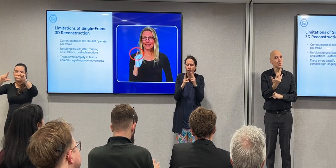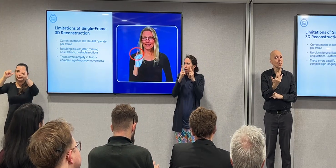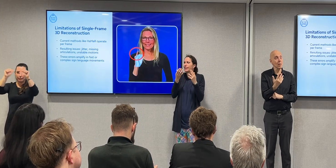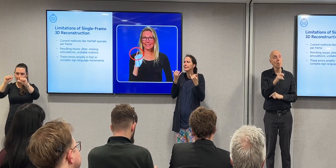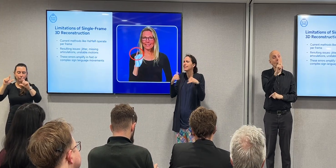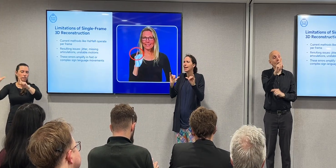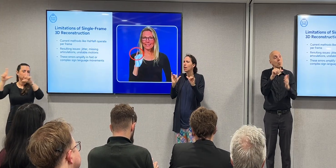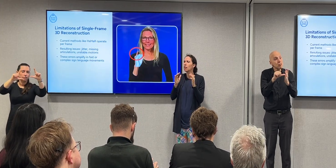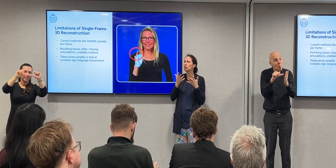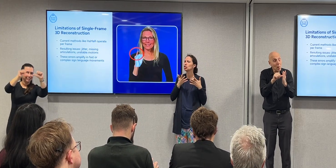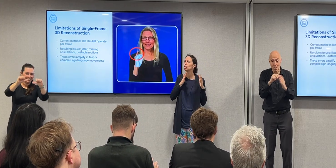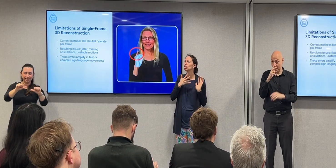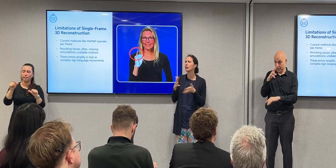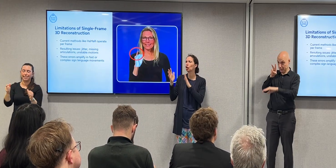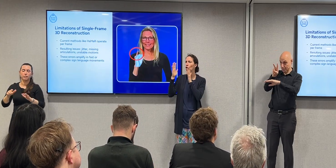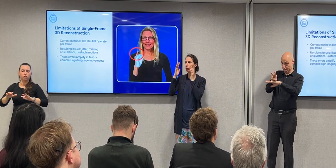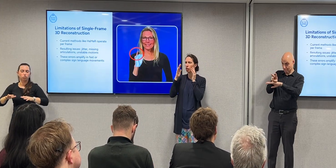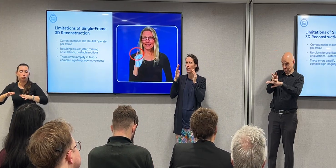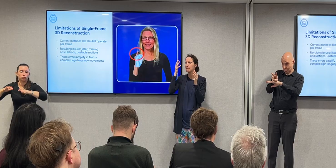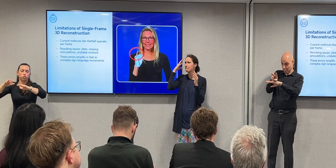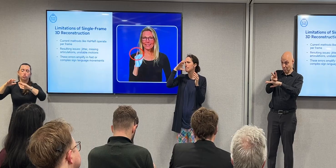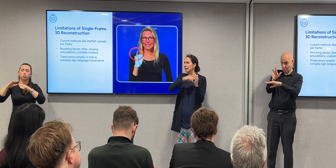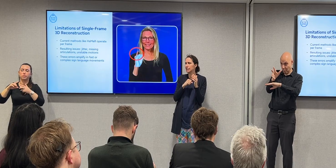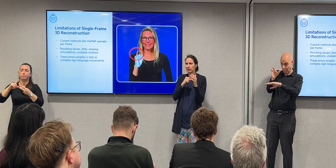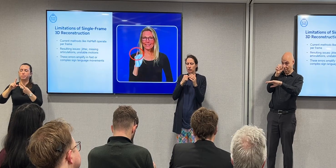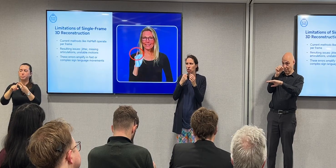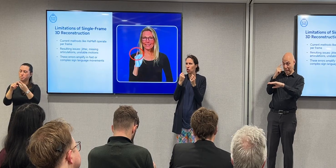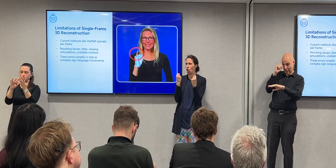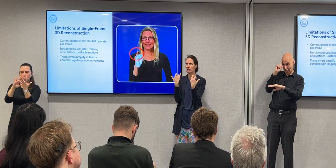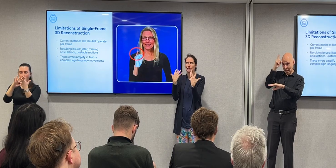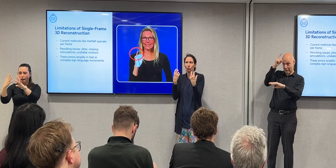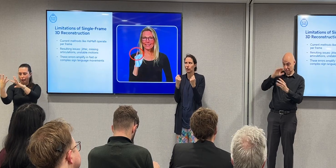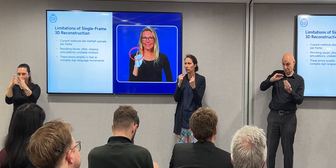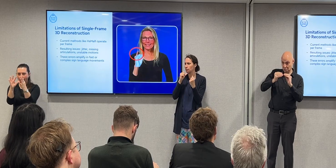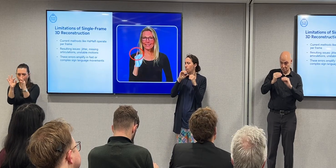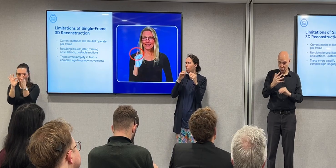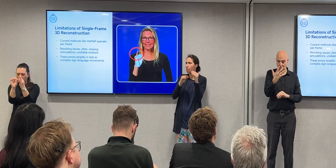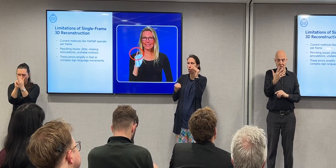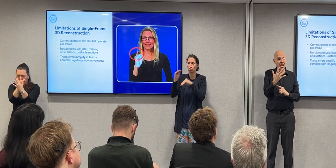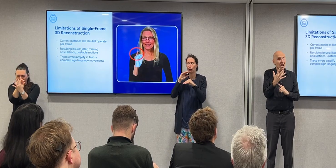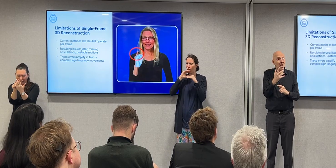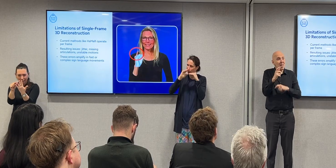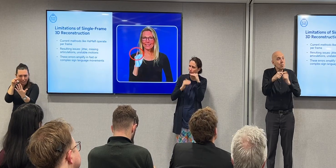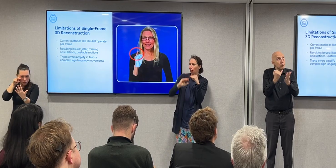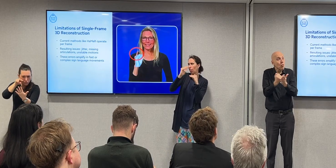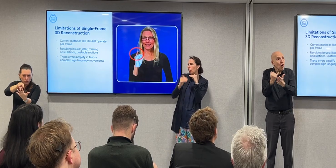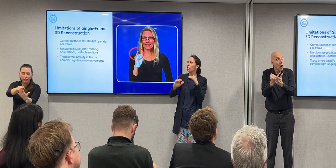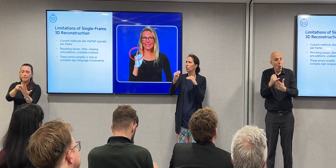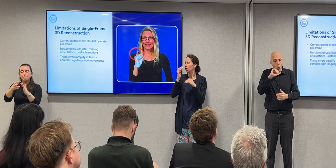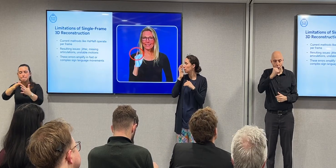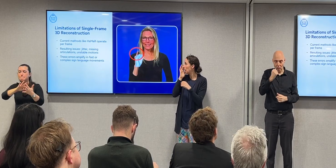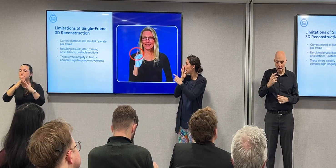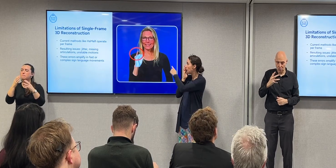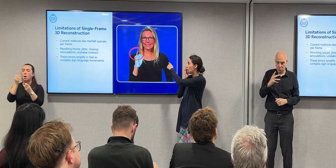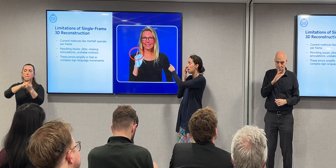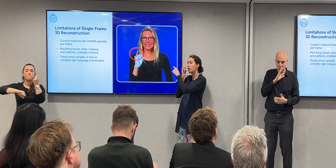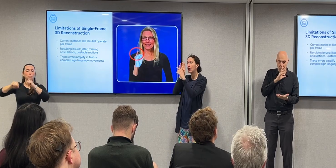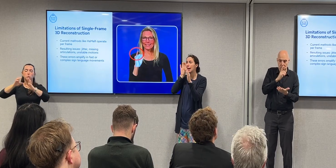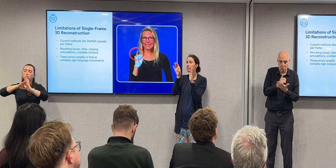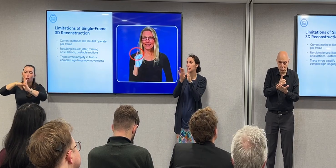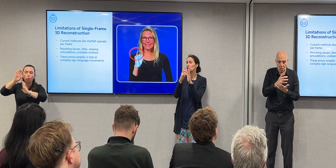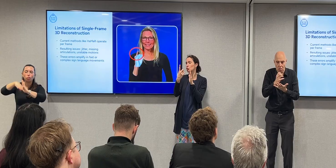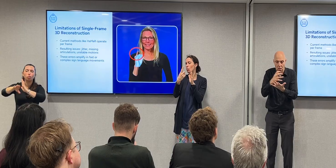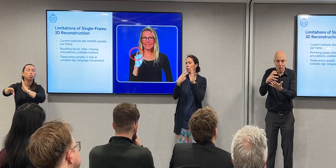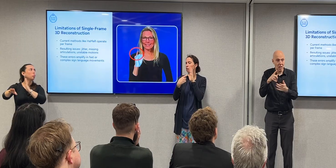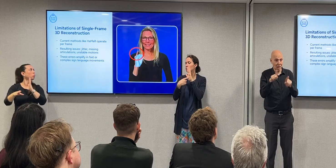you miss articulations, and you get unstable motions. And this image here is an example